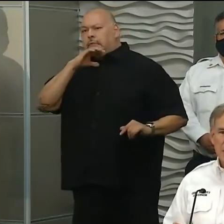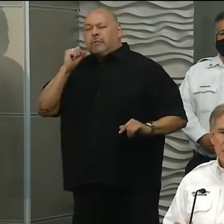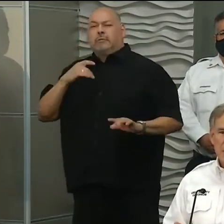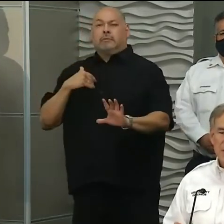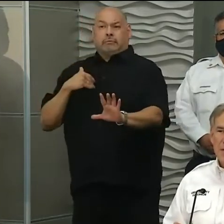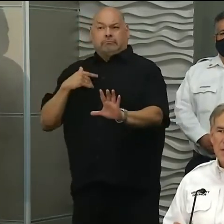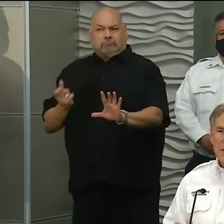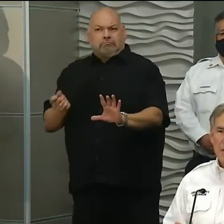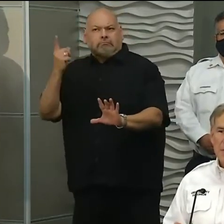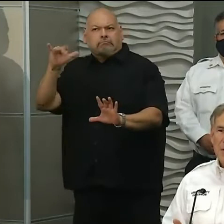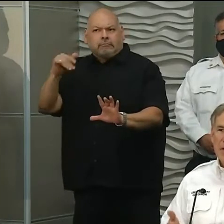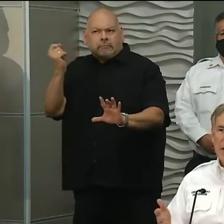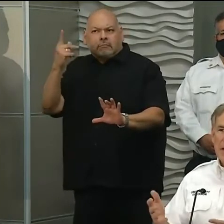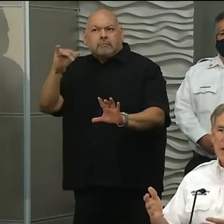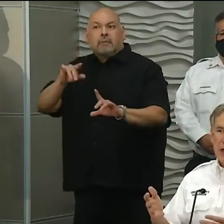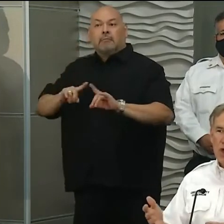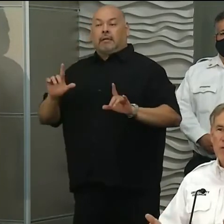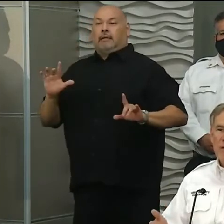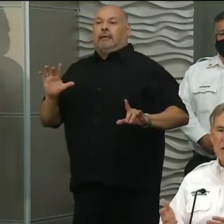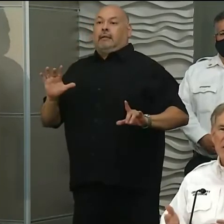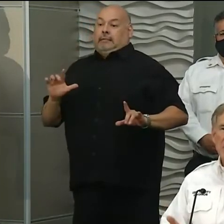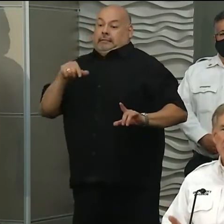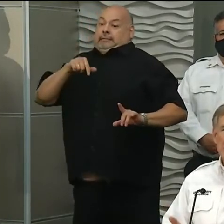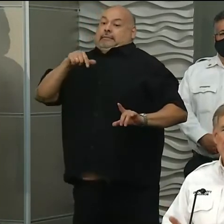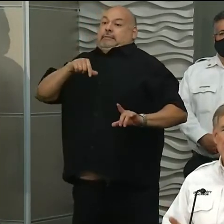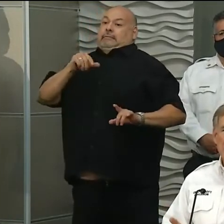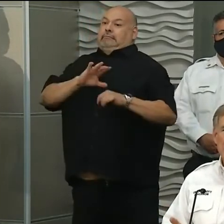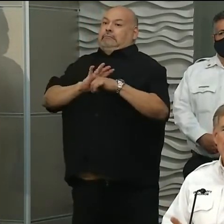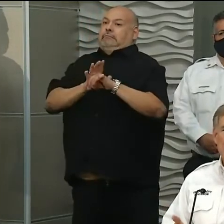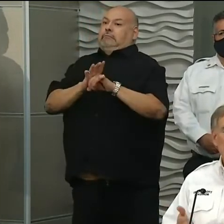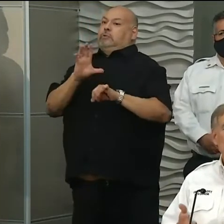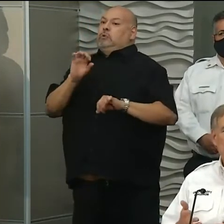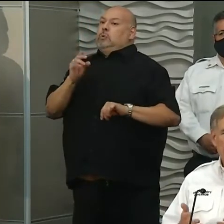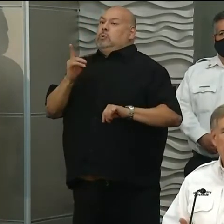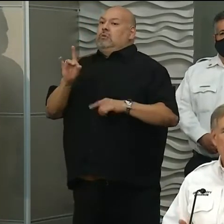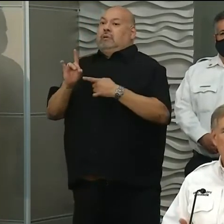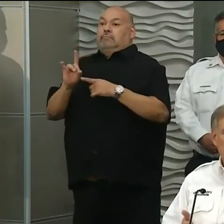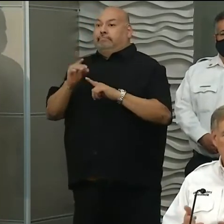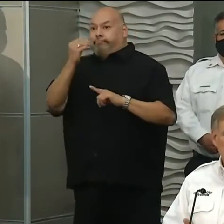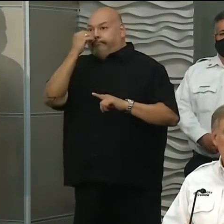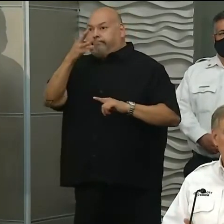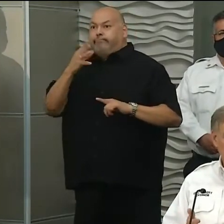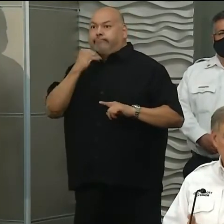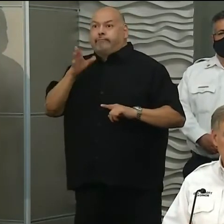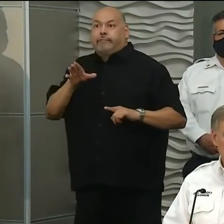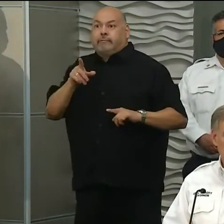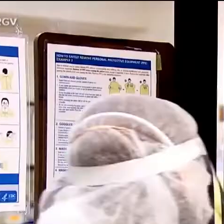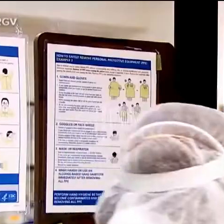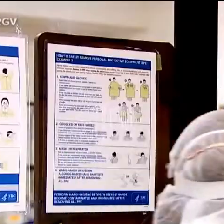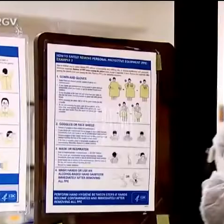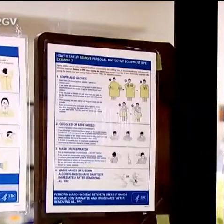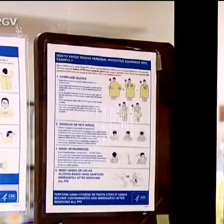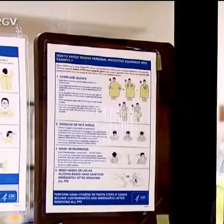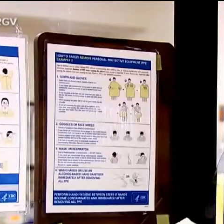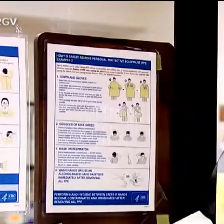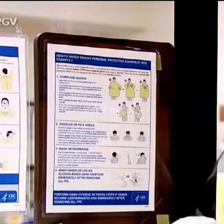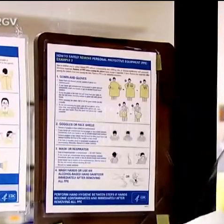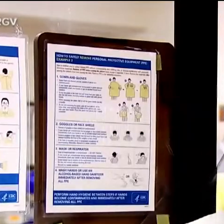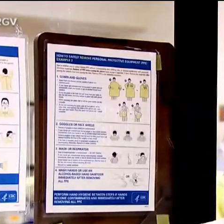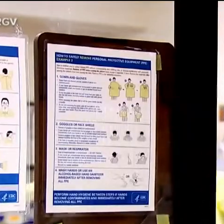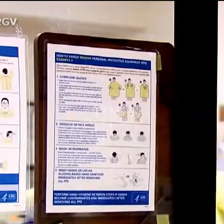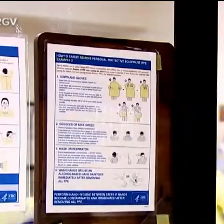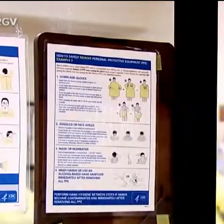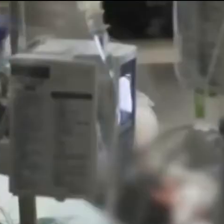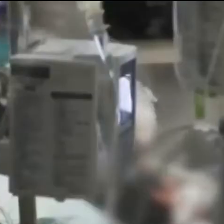that. But the COVID disease doesn't care about COVID fatigue. There is